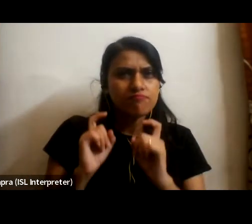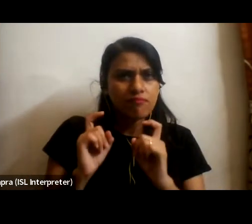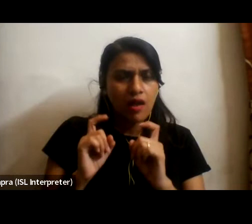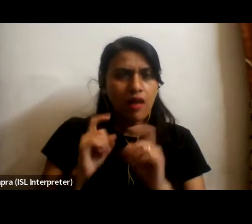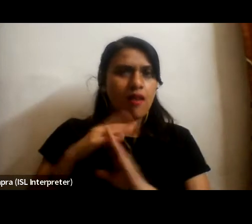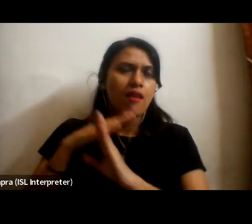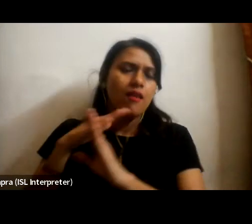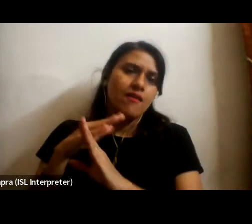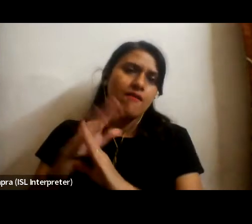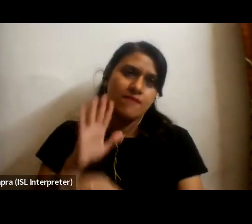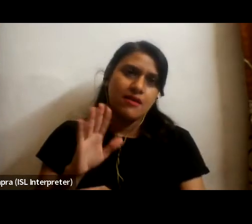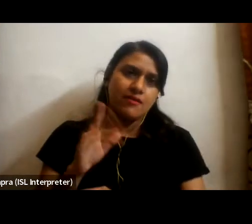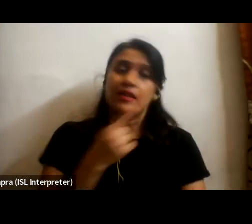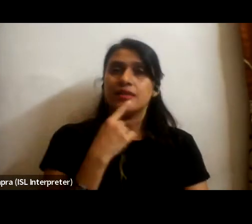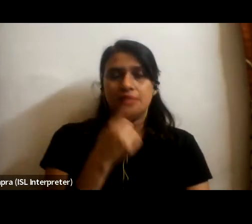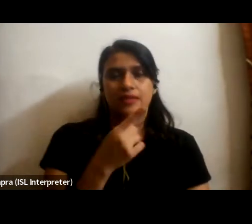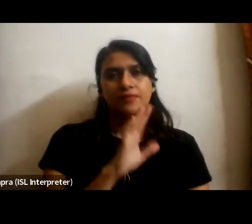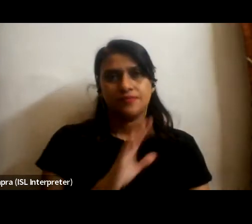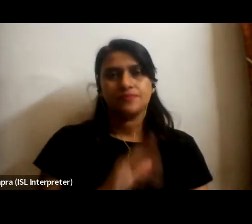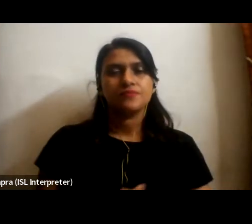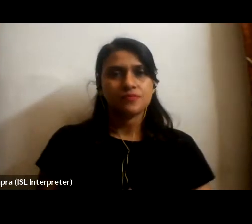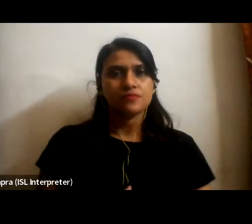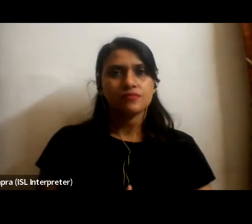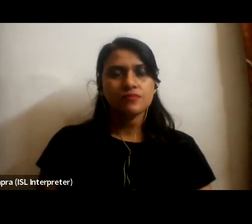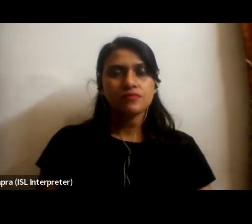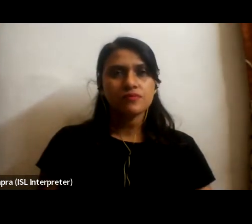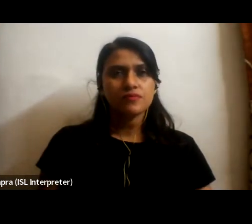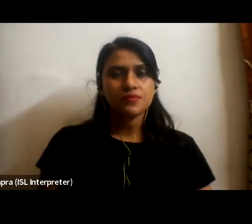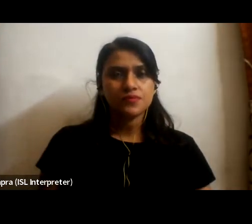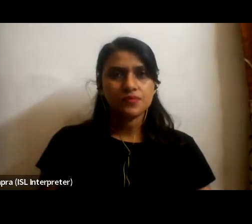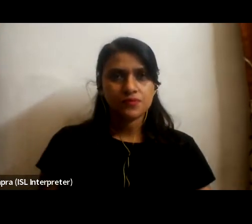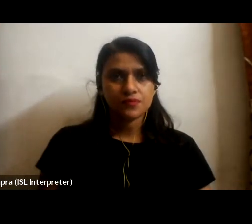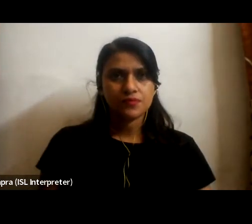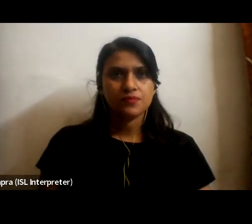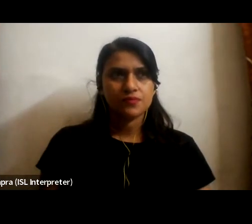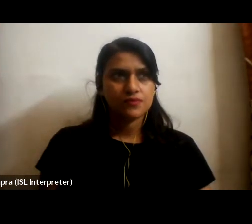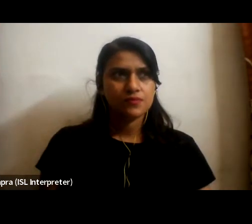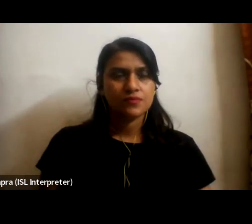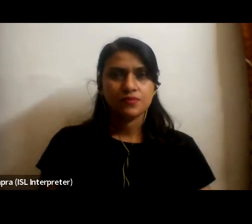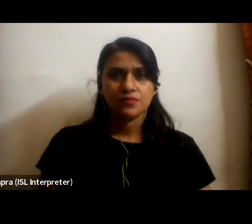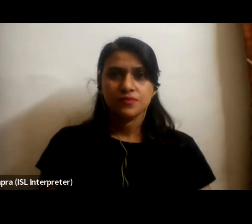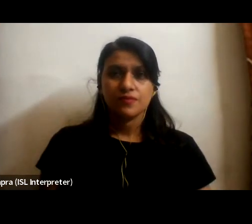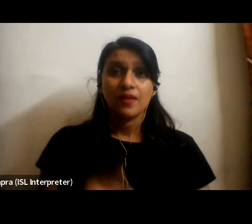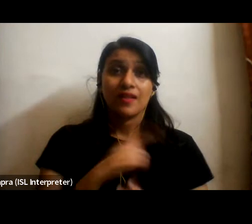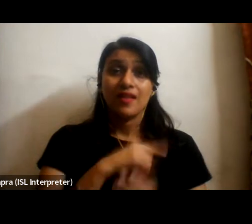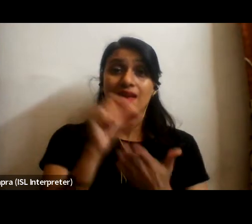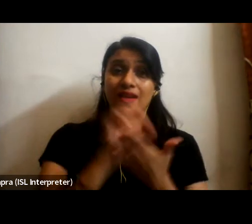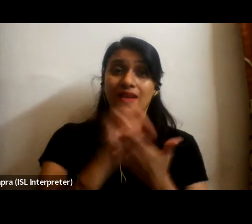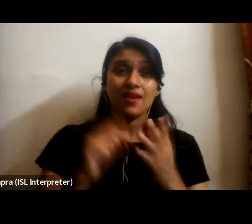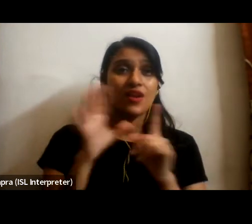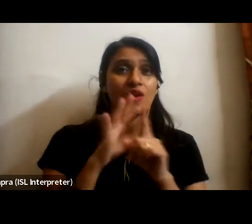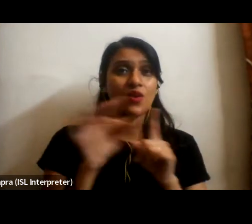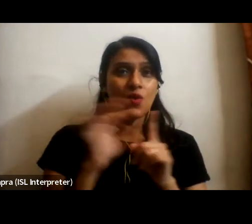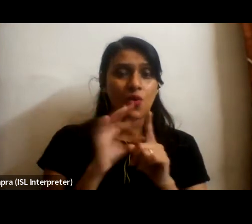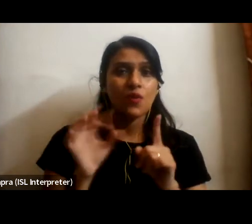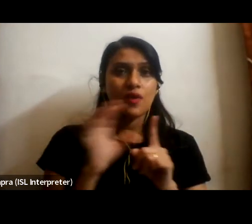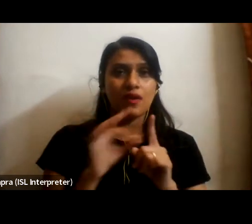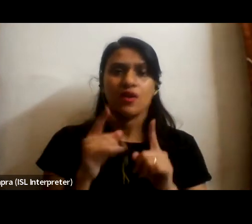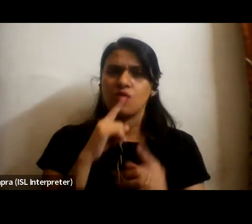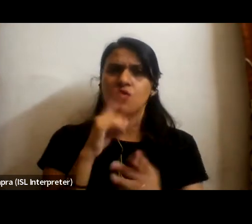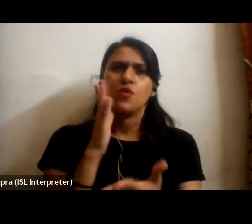That's what they've said, at least. I mean, they've said so in their in the writings that they've done, and that is in fact